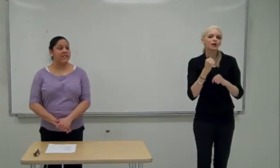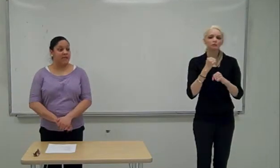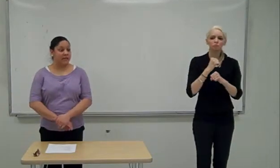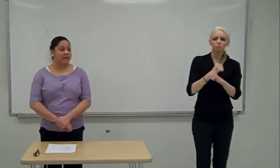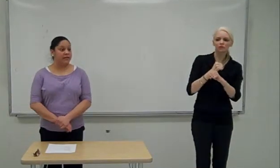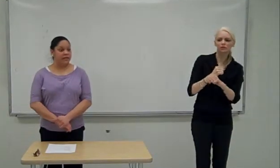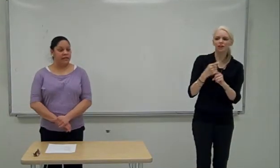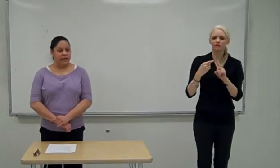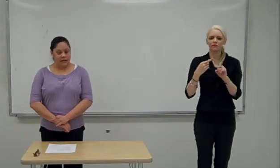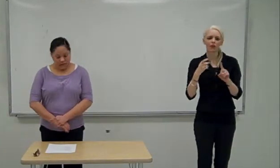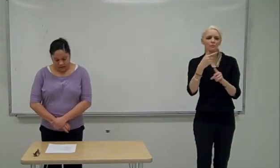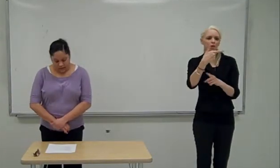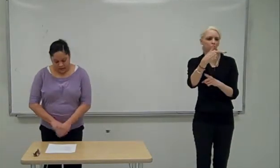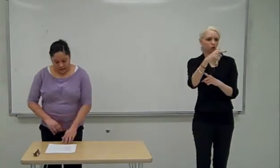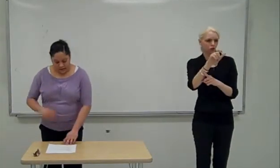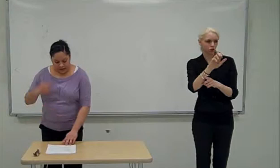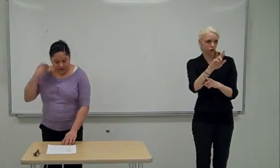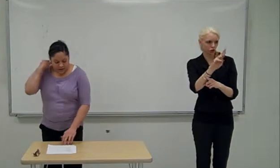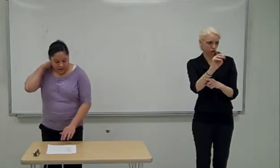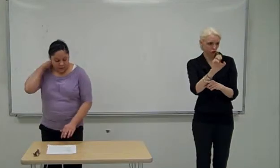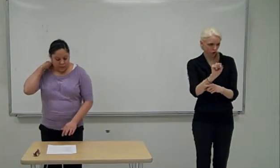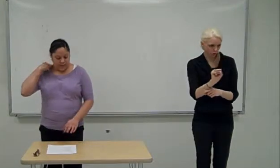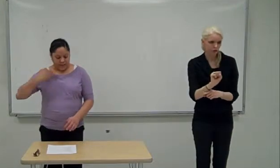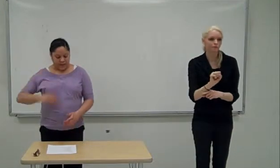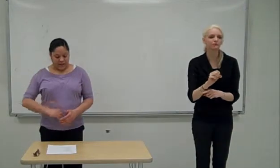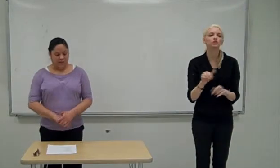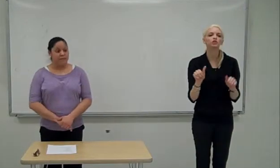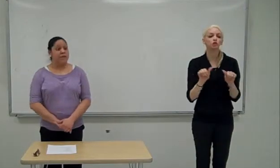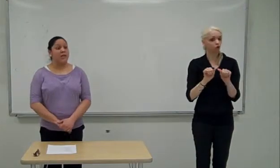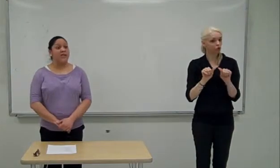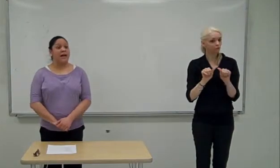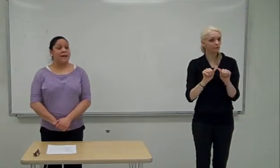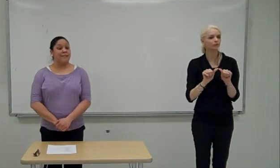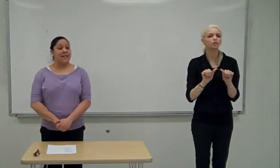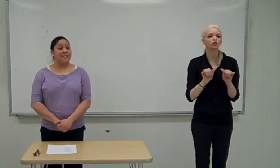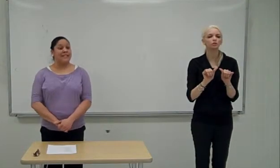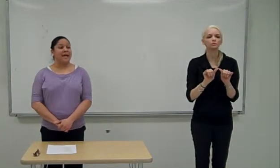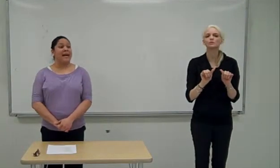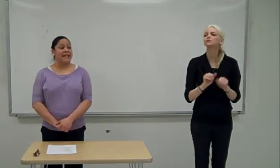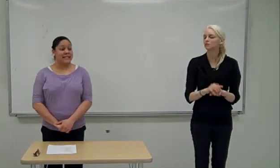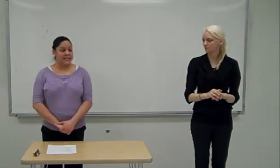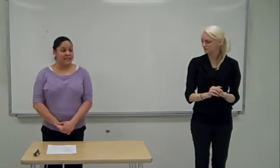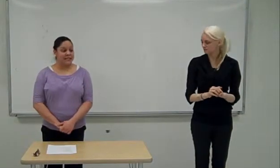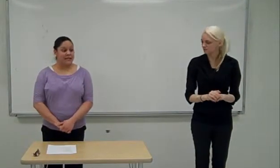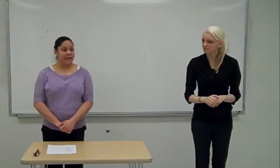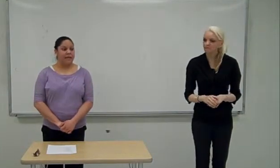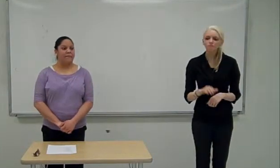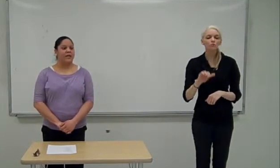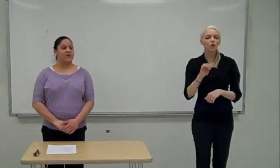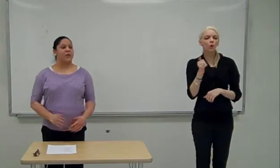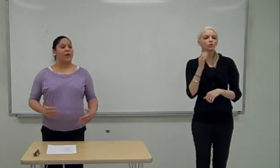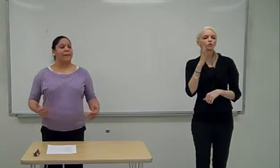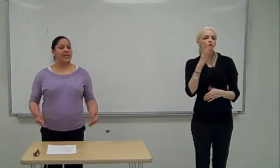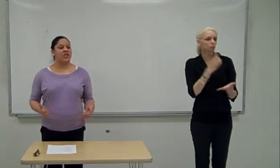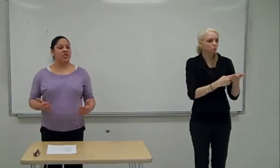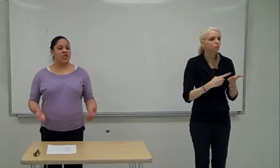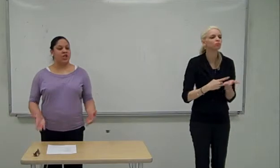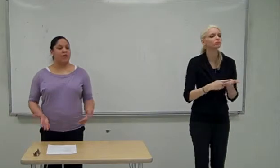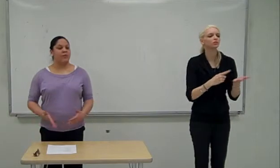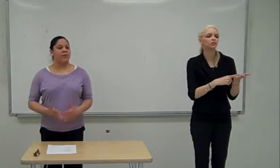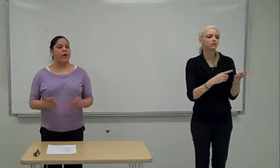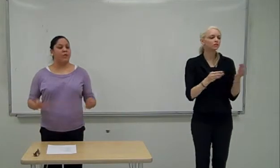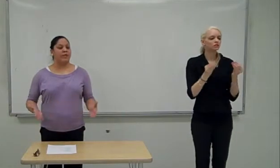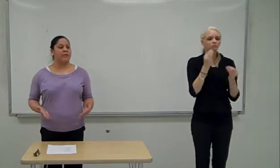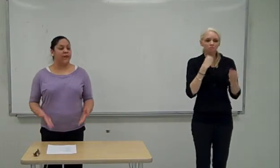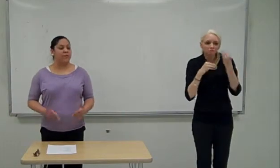developing bacteria. Another thing we discuss is the meal times and diet, because we want patients to